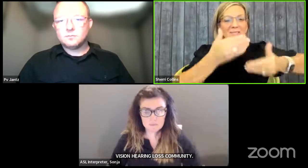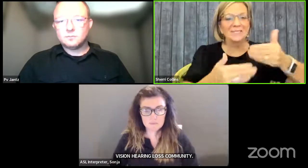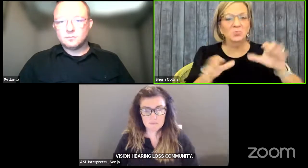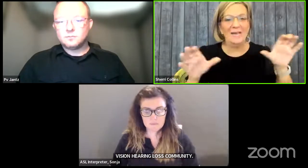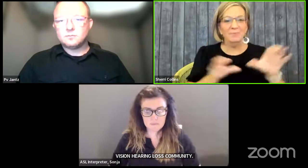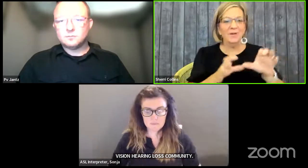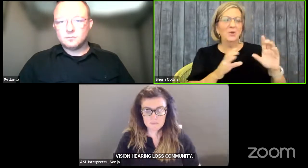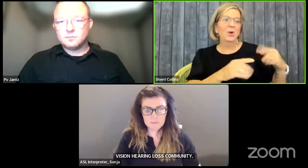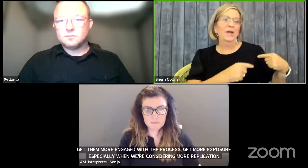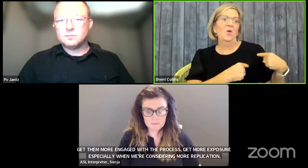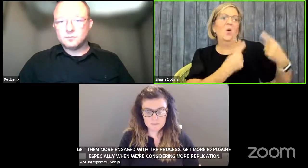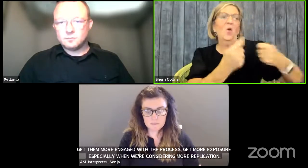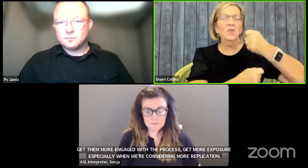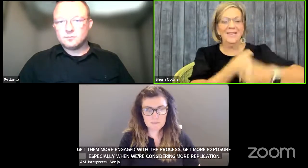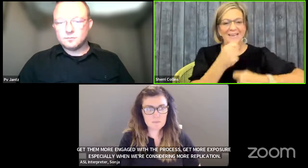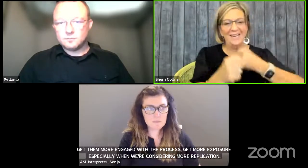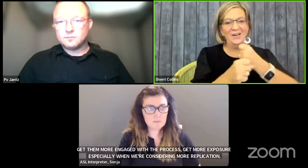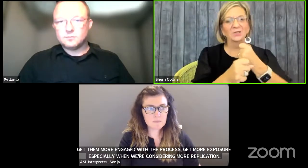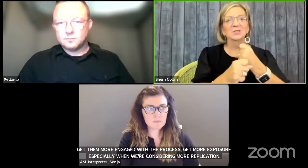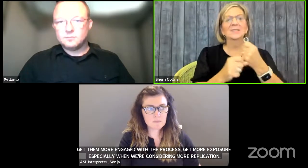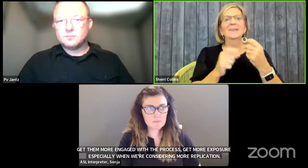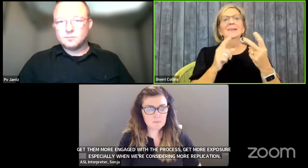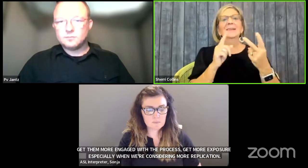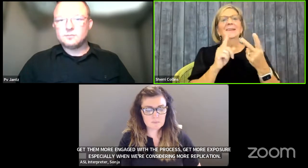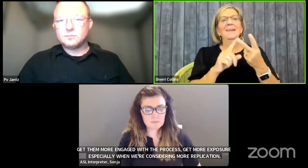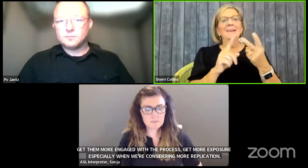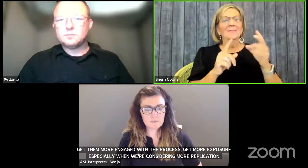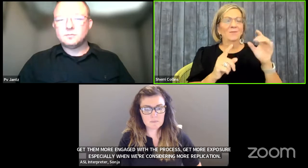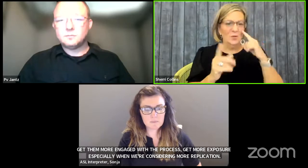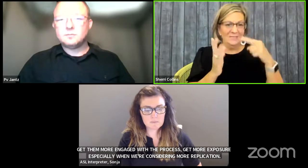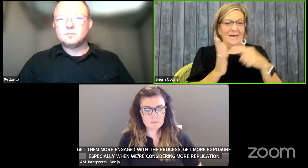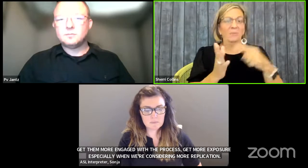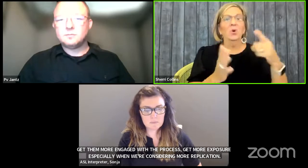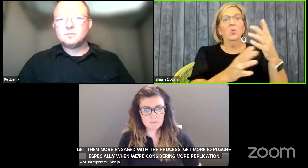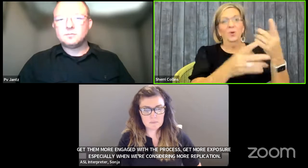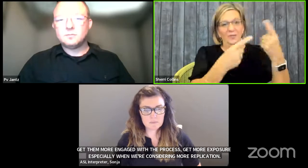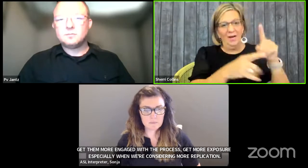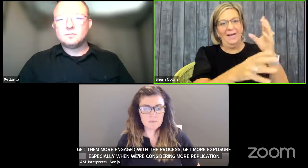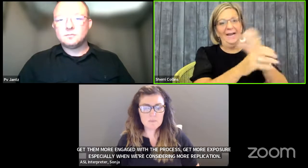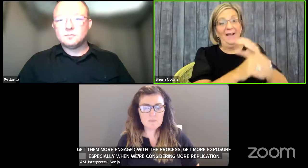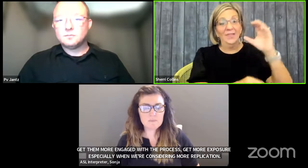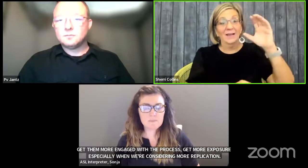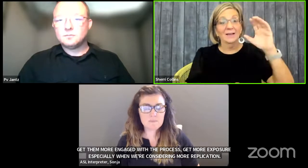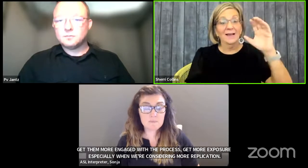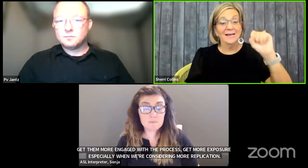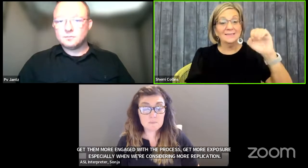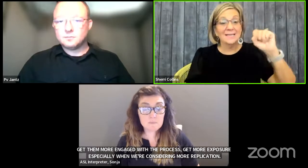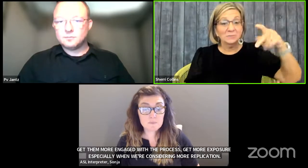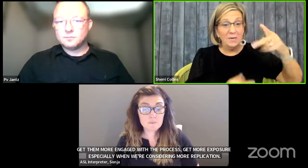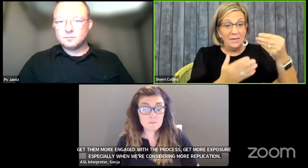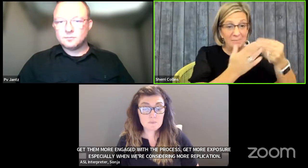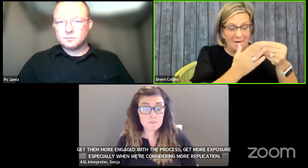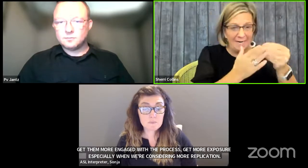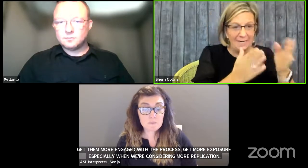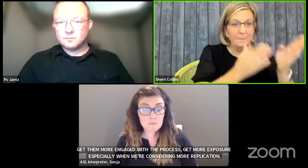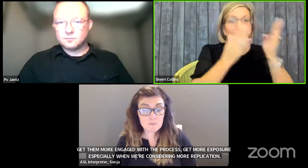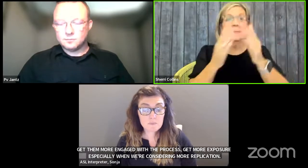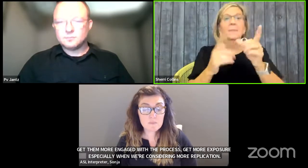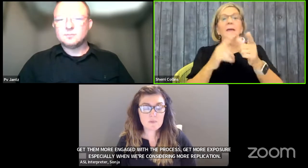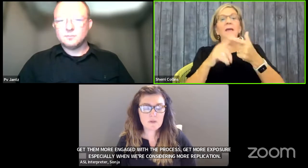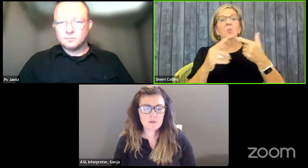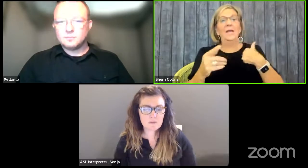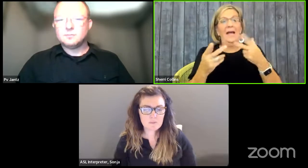that process we have been doing over the years. For example, we finally got the SSP